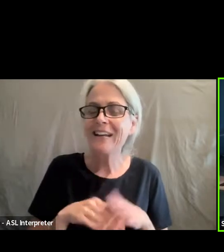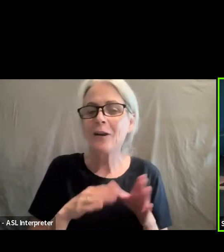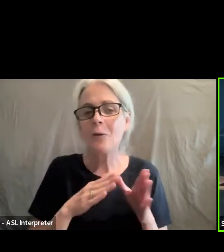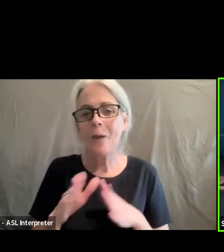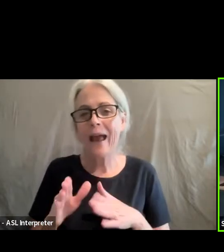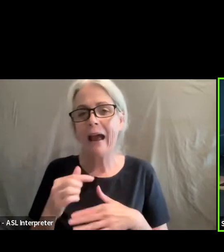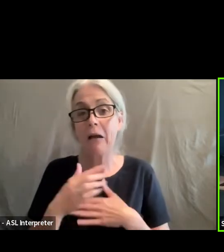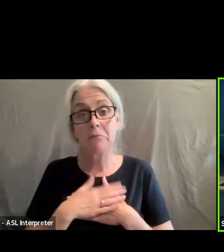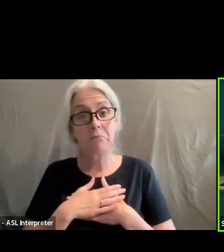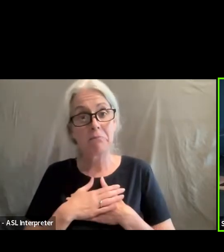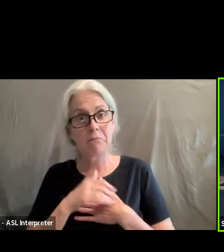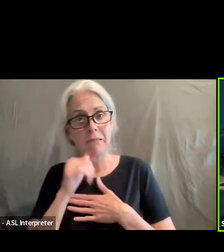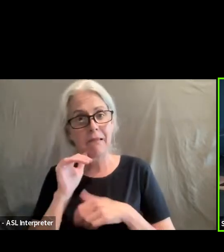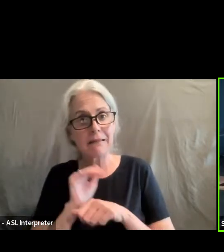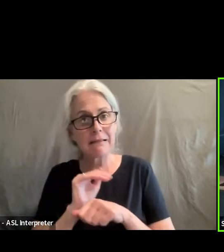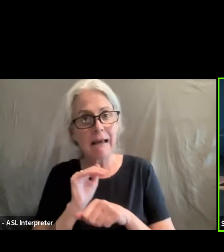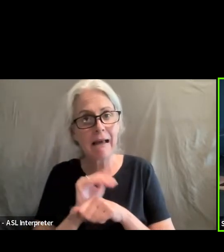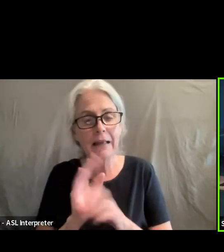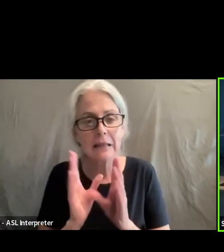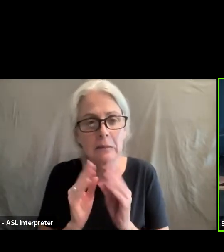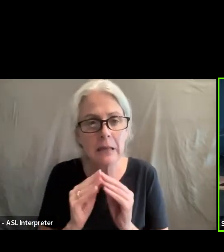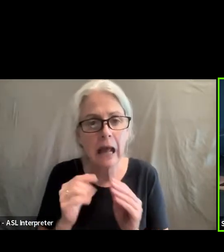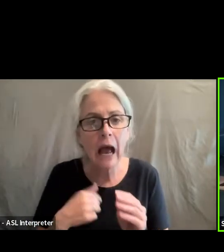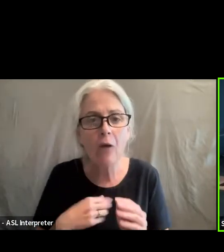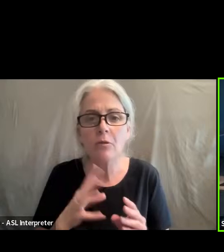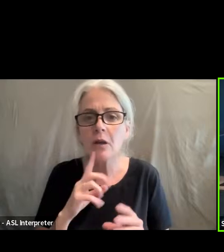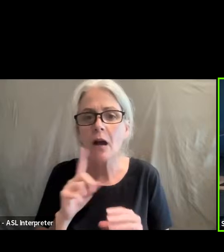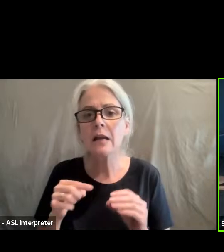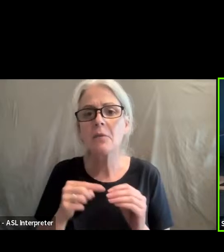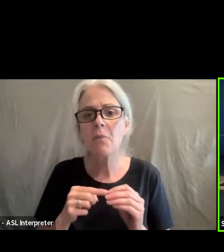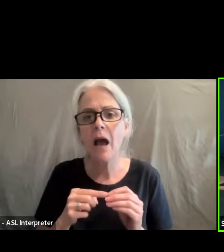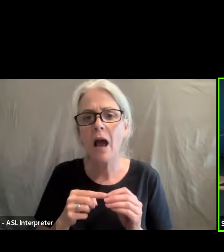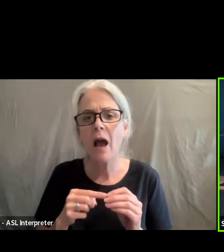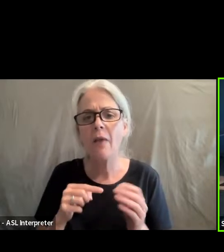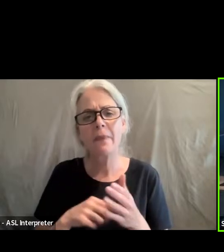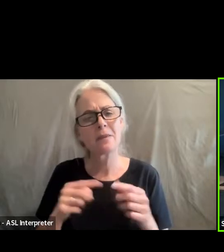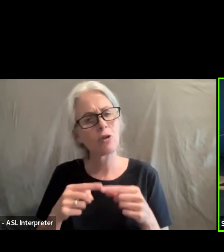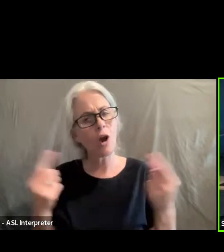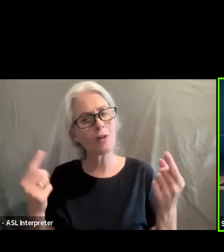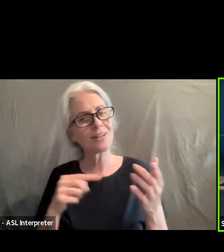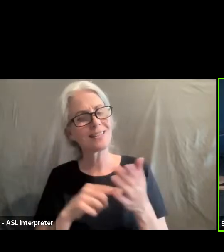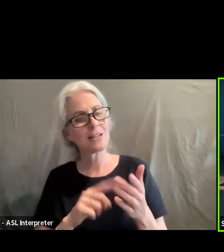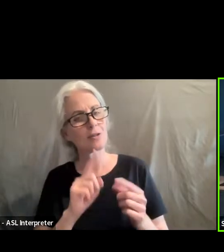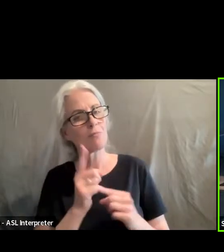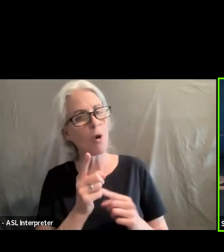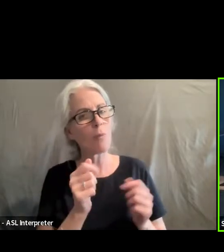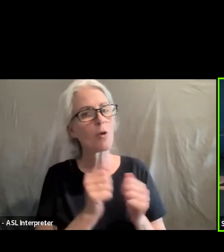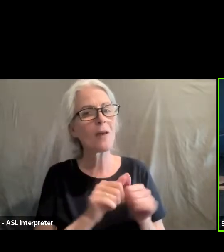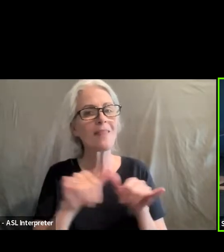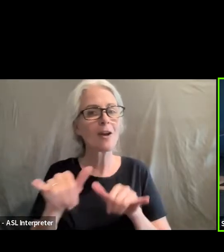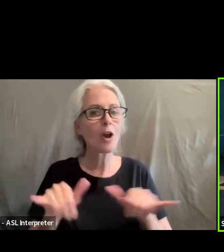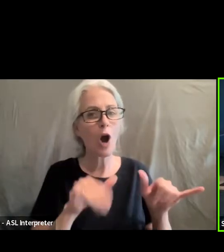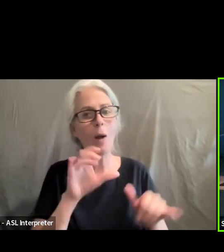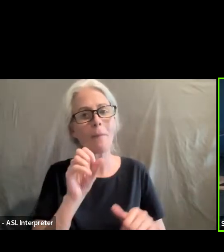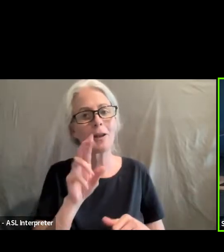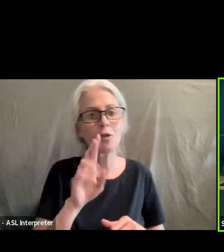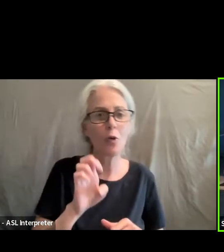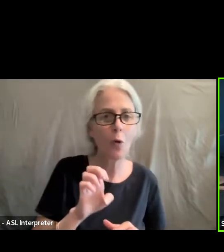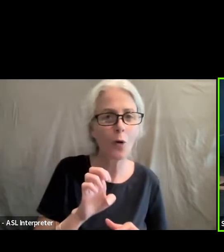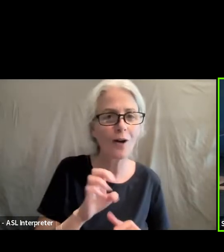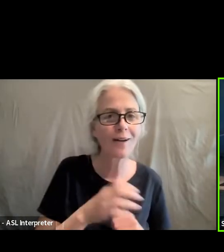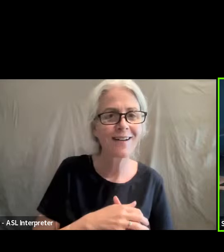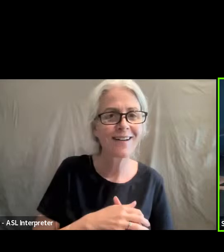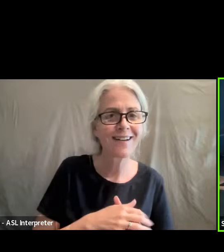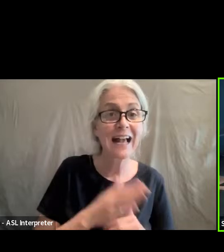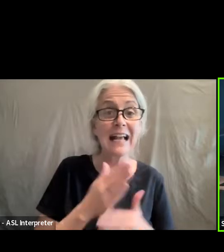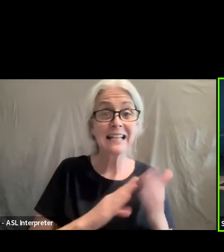was last night in this convening we were in, I was talking about, like, if you sort of contrast this moment with the Common Core, and some people